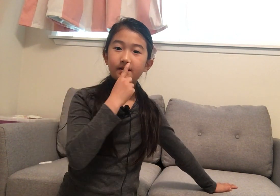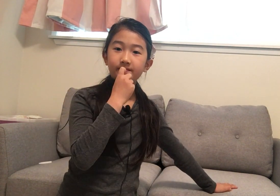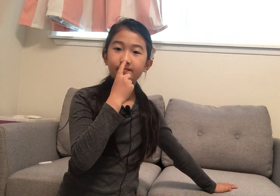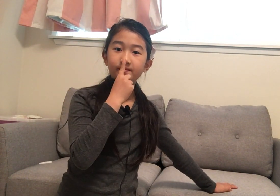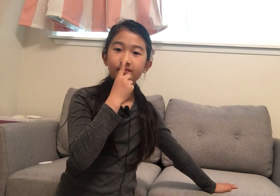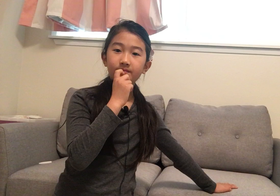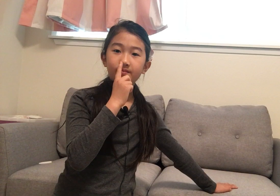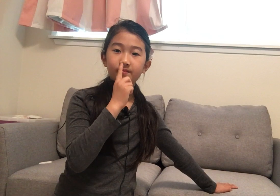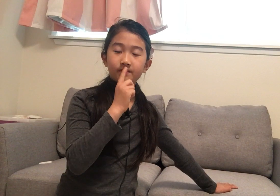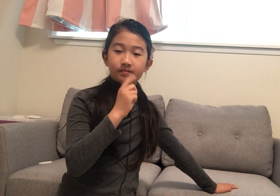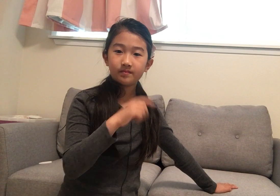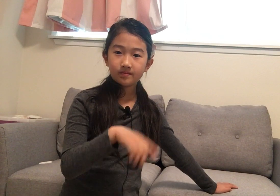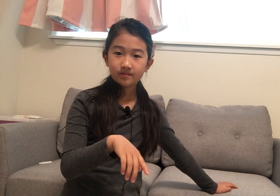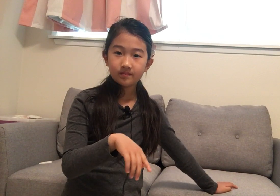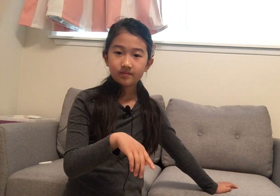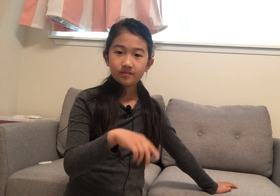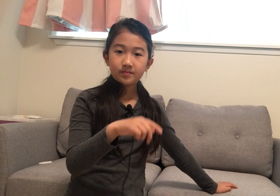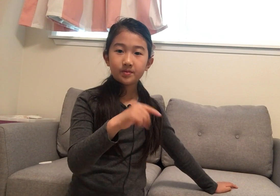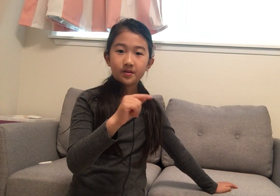purple